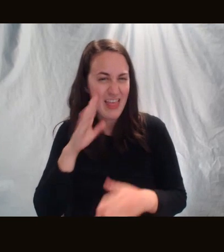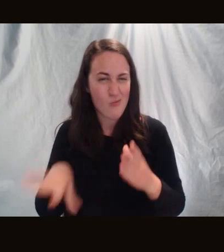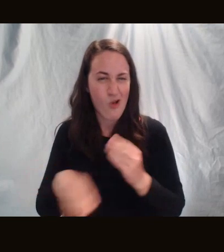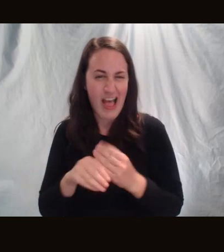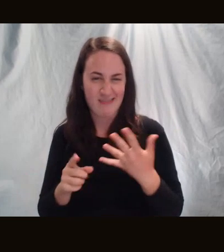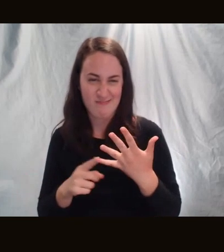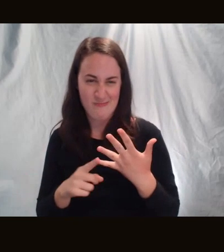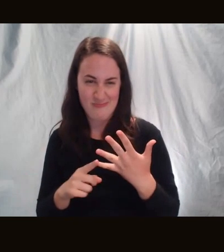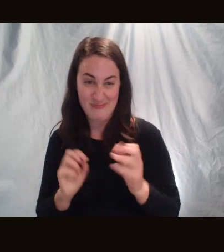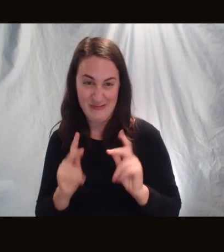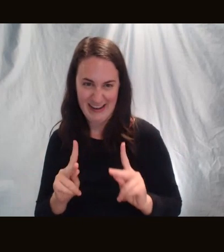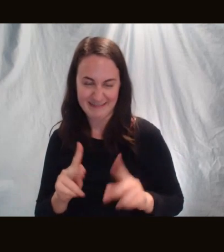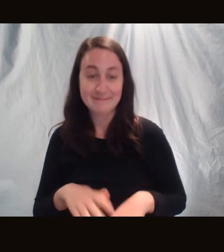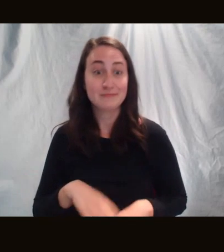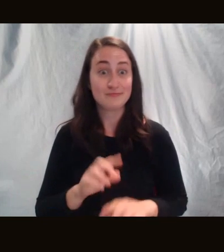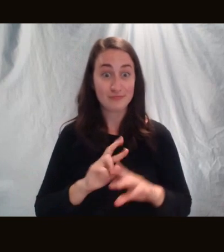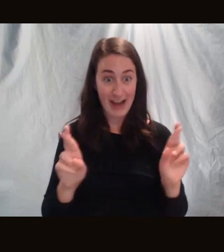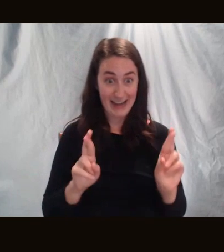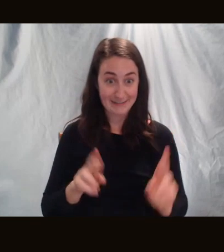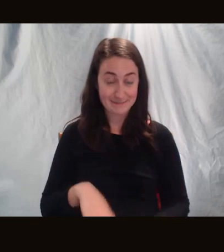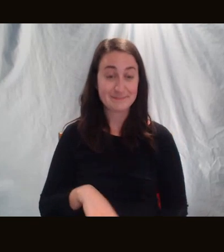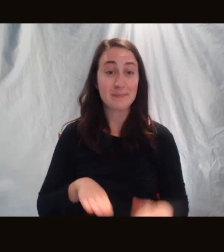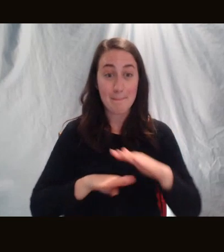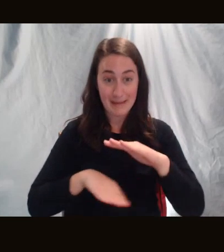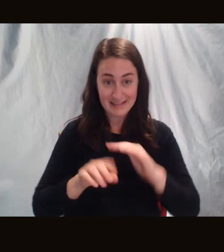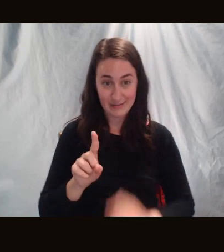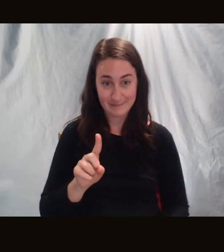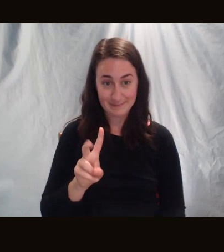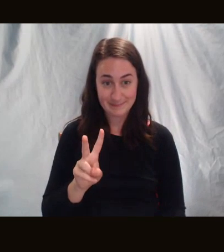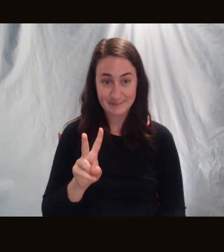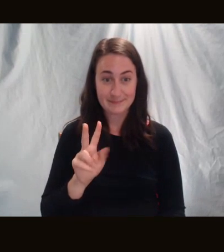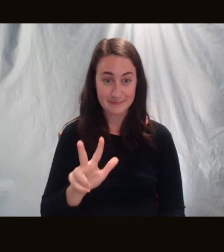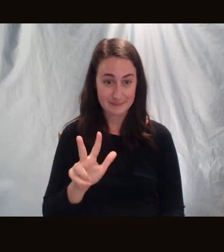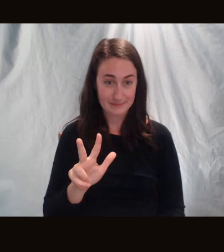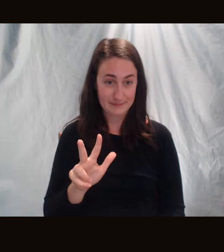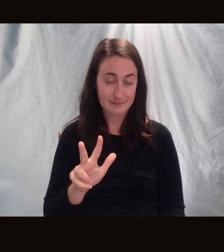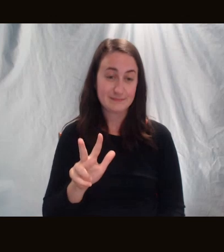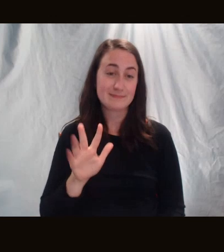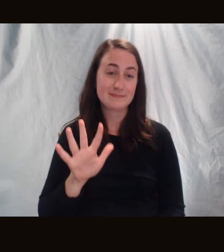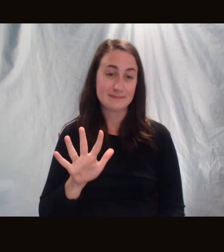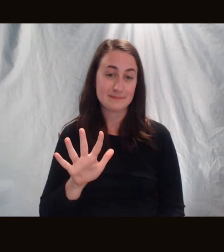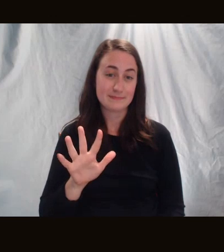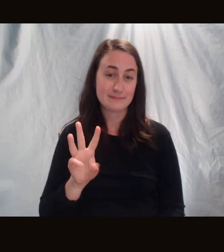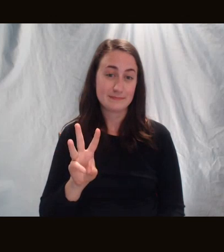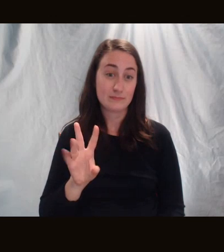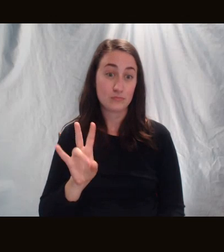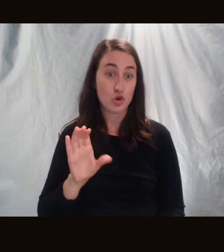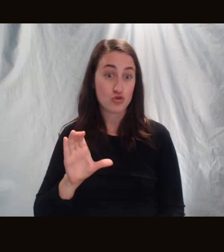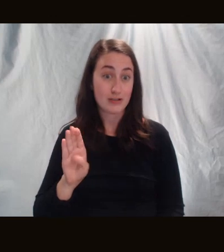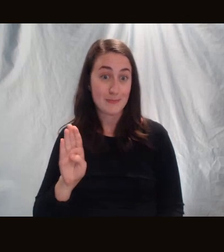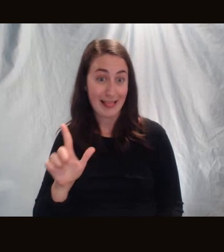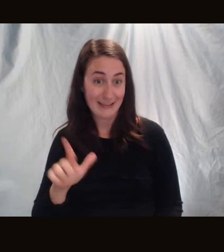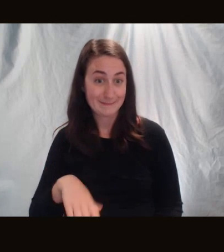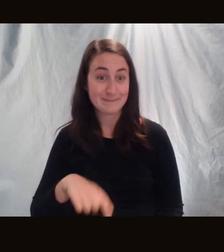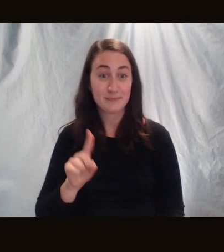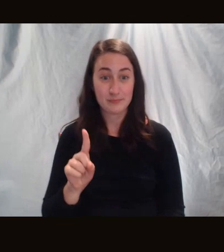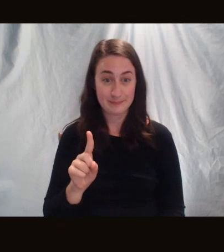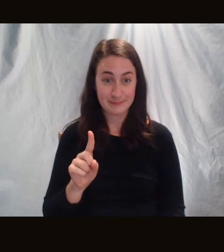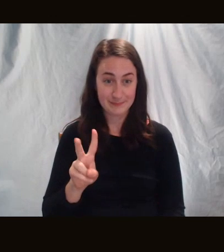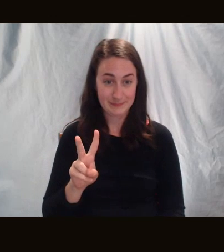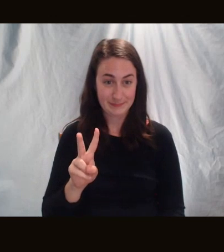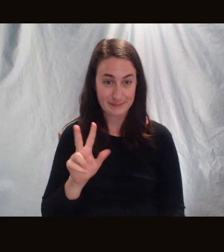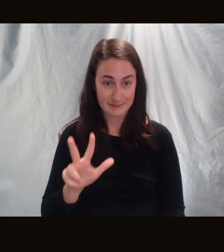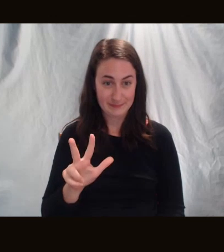it. Ready? 5, 6, basic here. Quick, quick, slow. Crossbody lead. Here we go. And open.